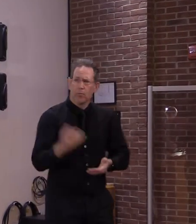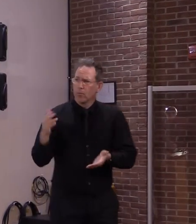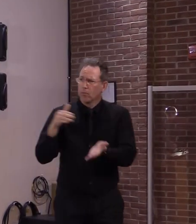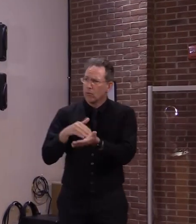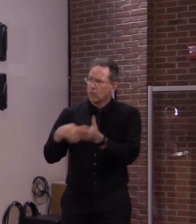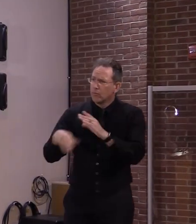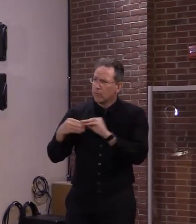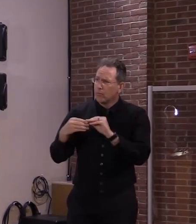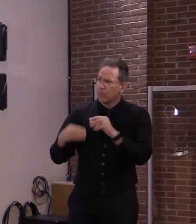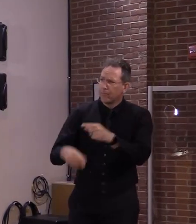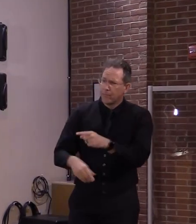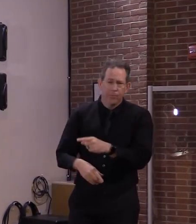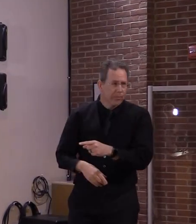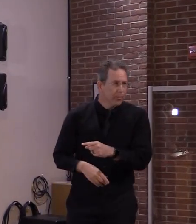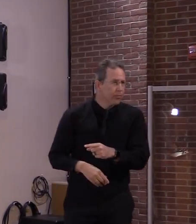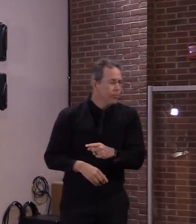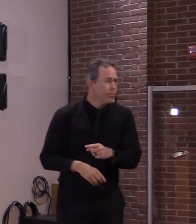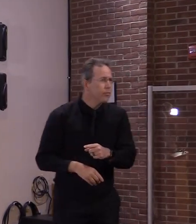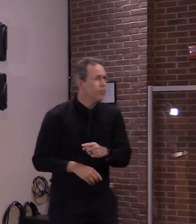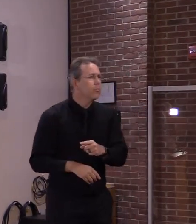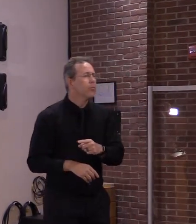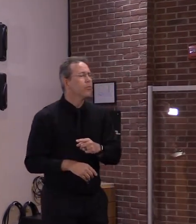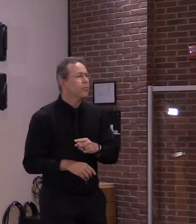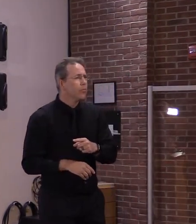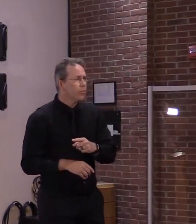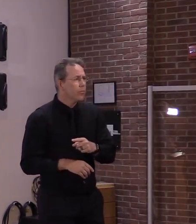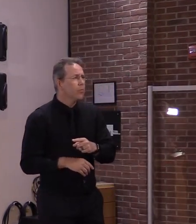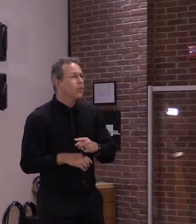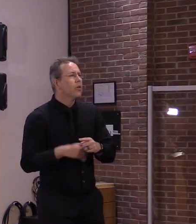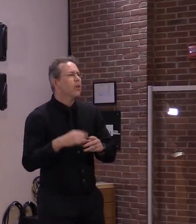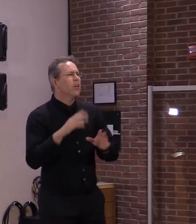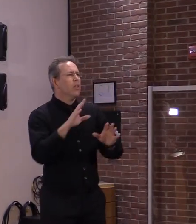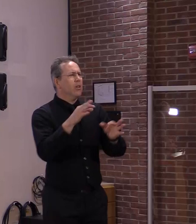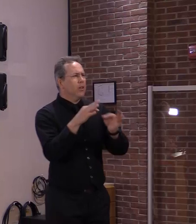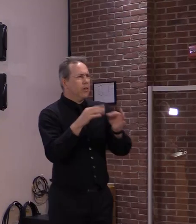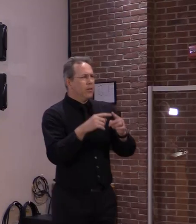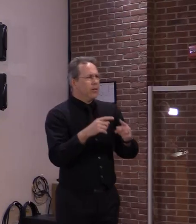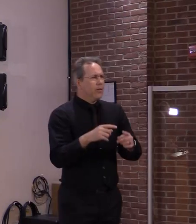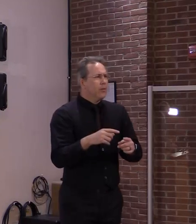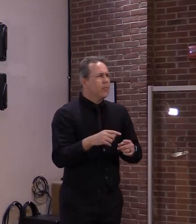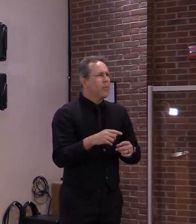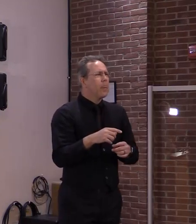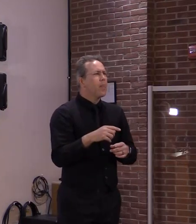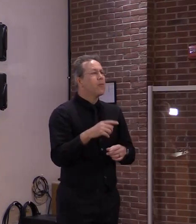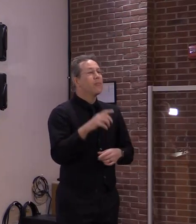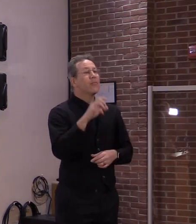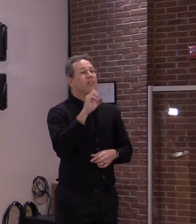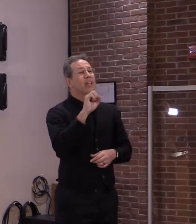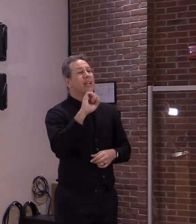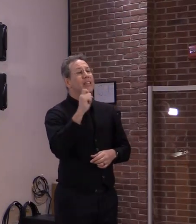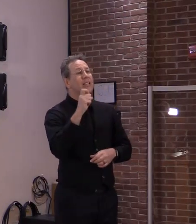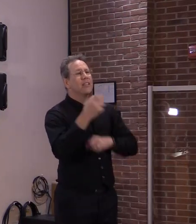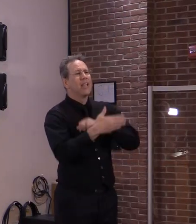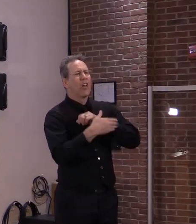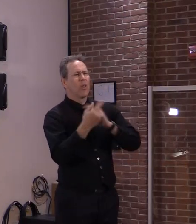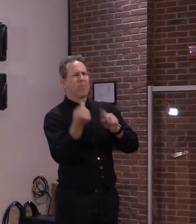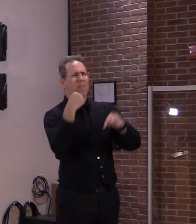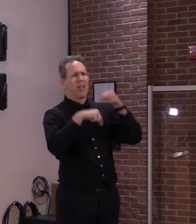The thing I would add would be, well, first of all, to focus on Essex County. Our strategies are not as